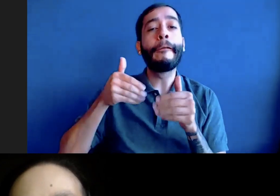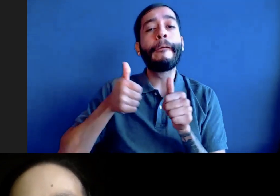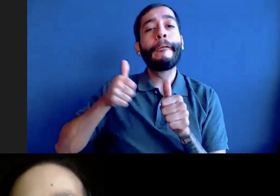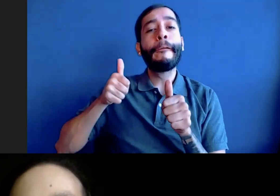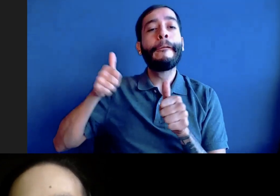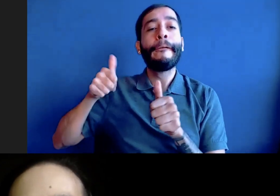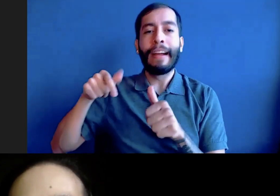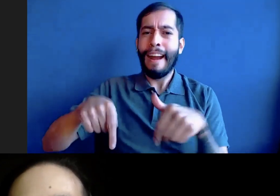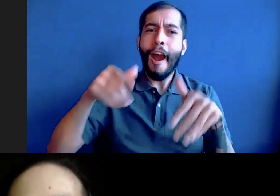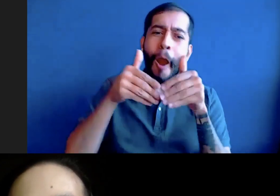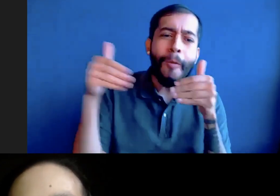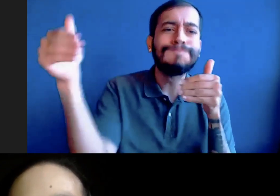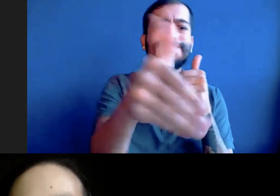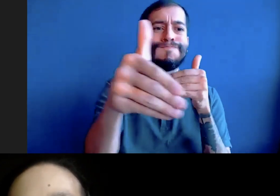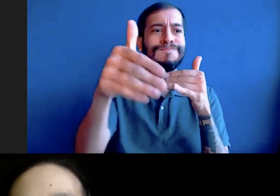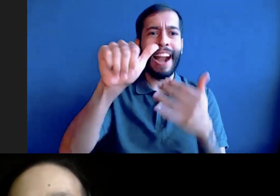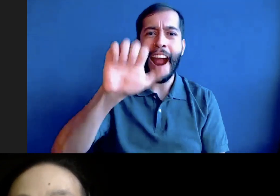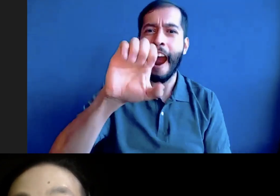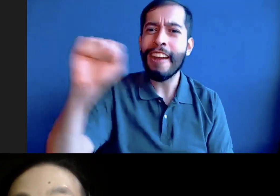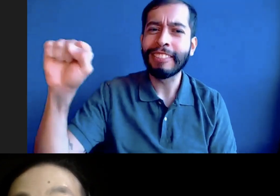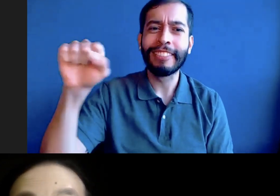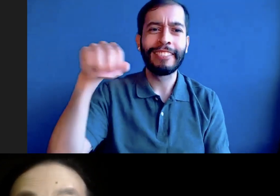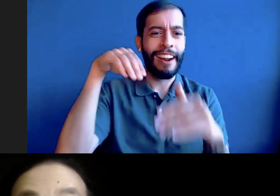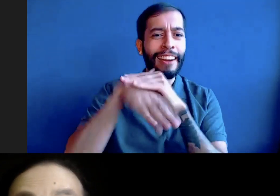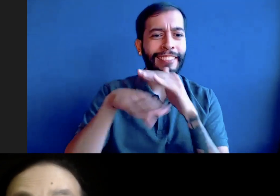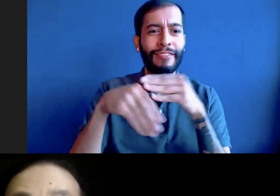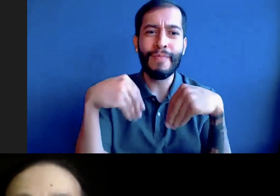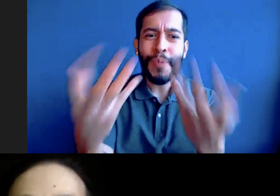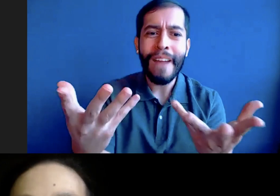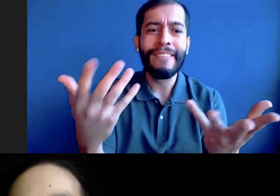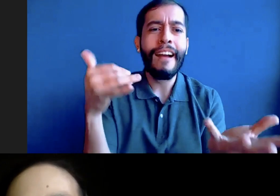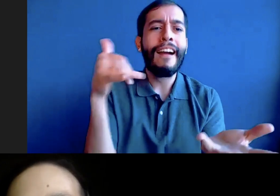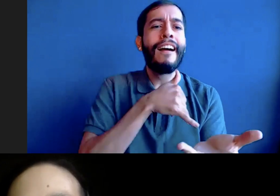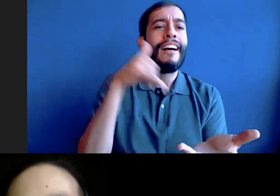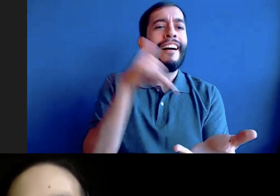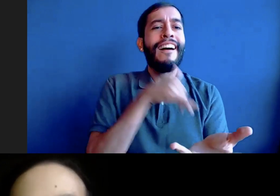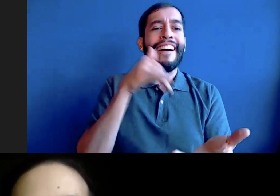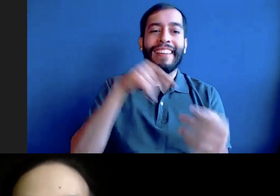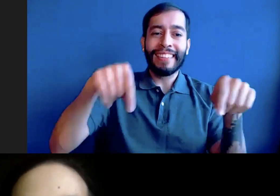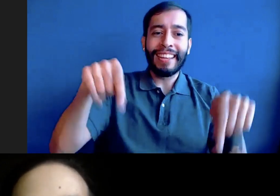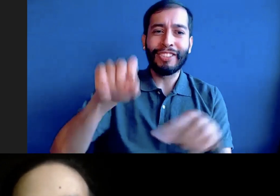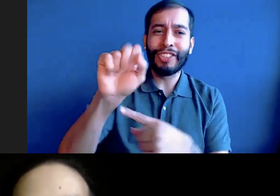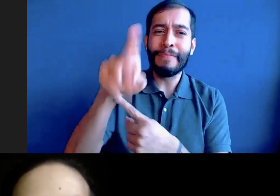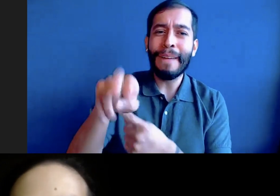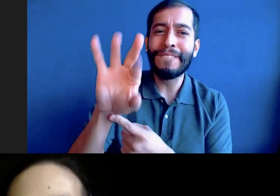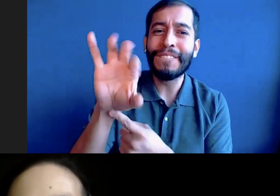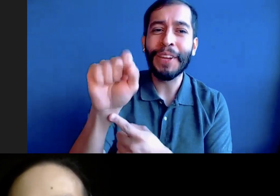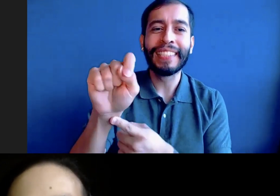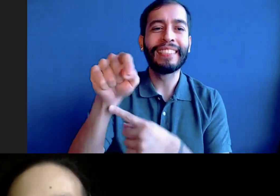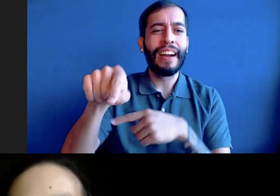about how they select and curate this festival every year. I want to give a lot of props to the